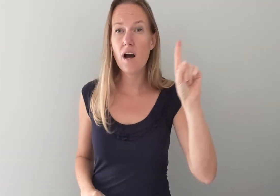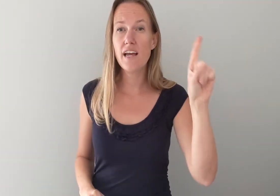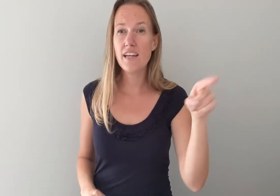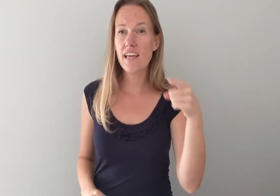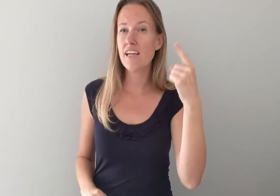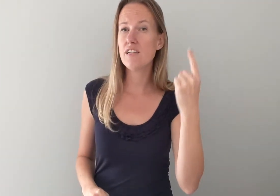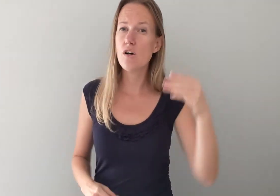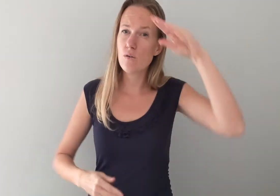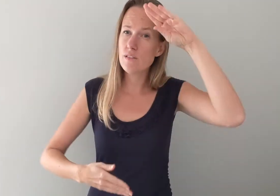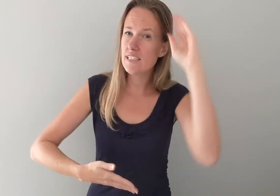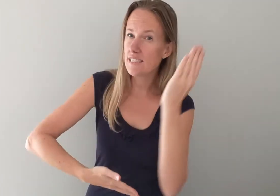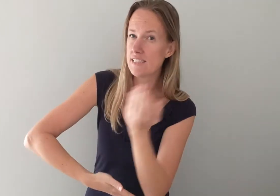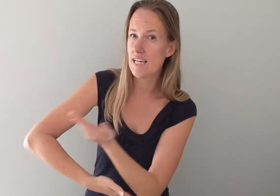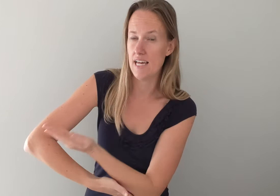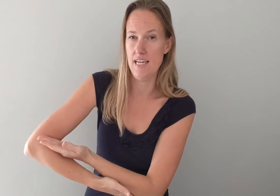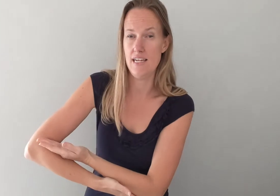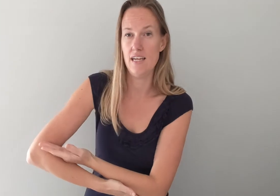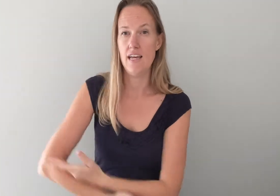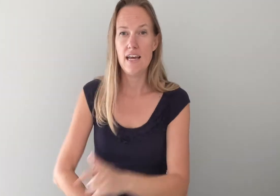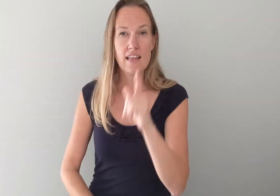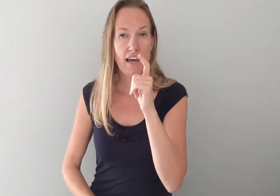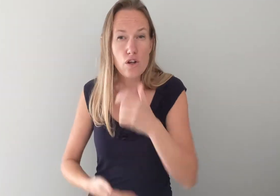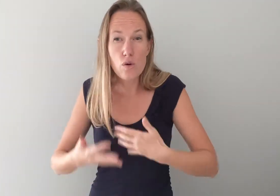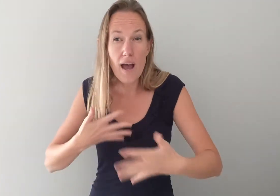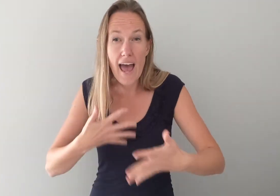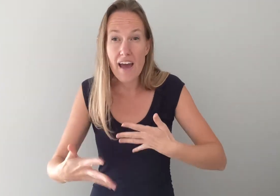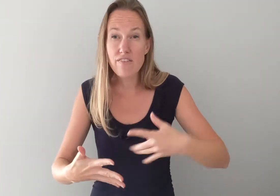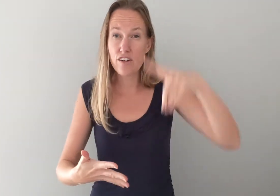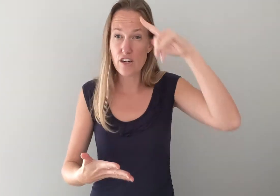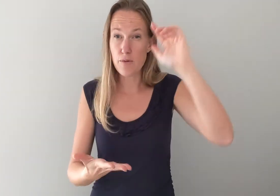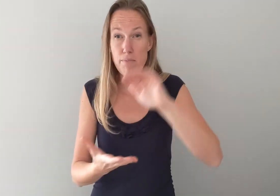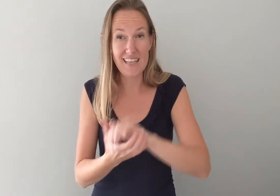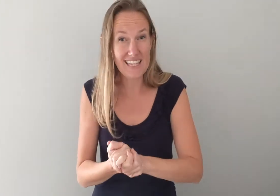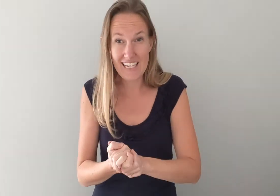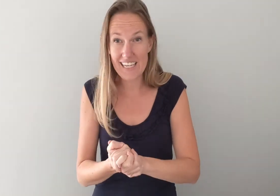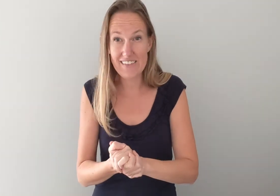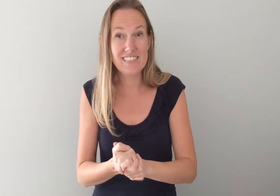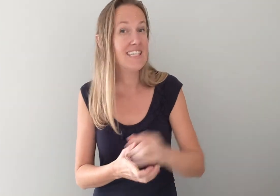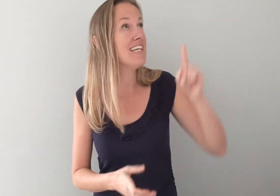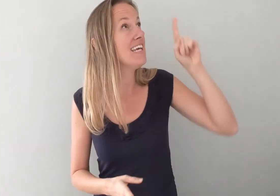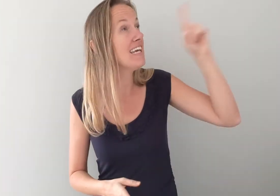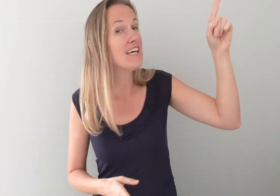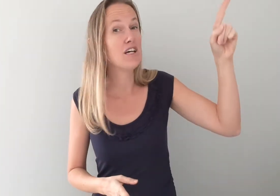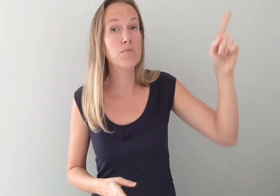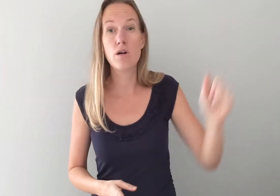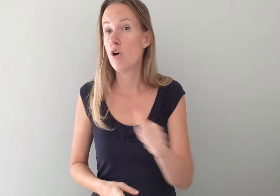one and only Son, that whoever believes in him